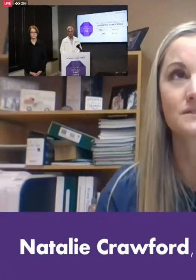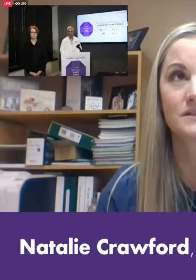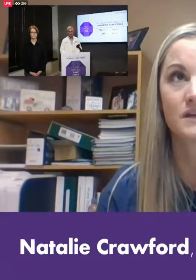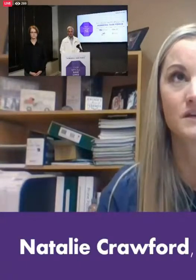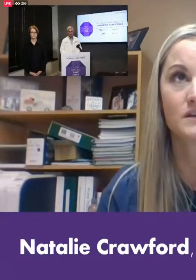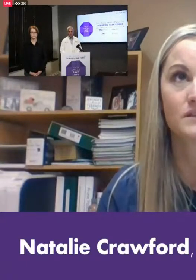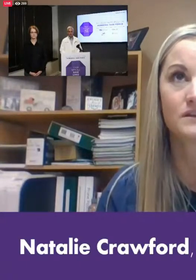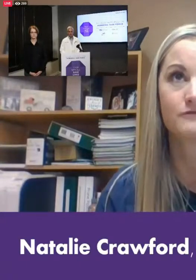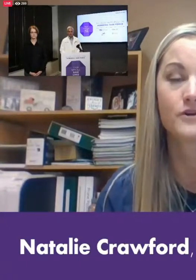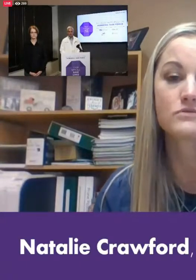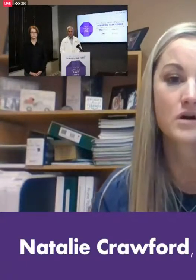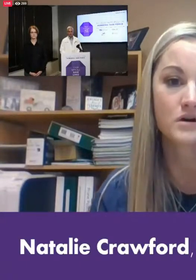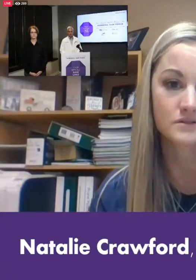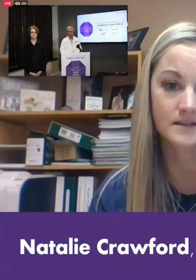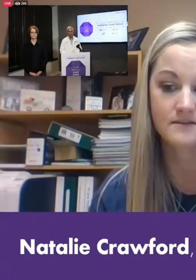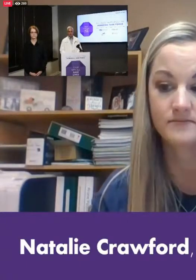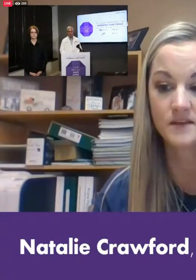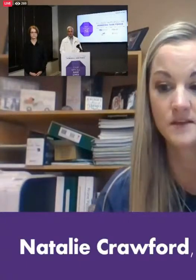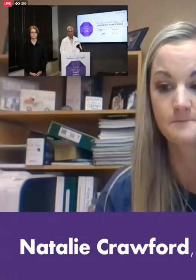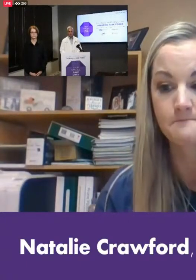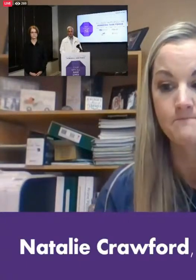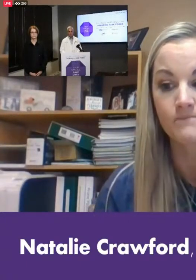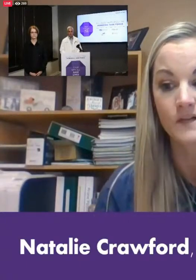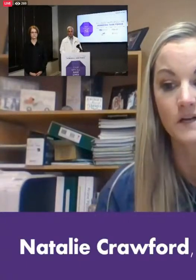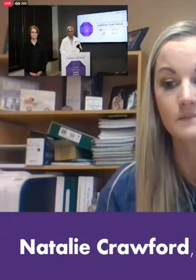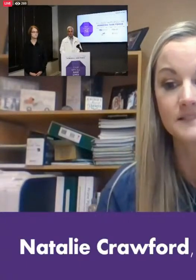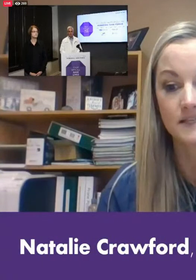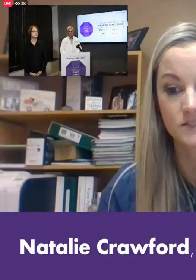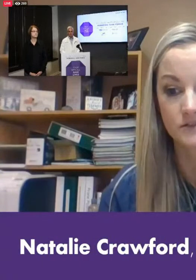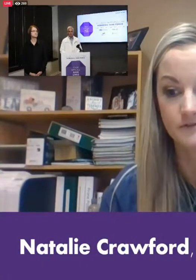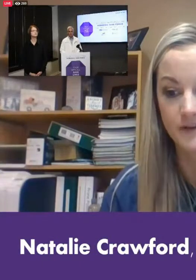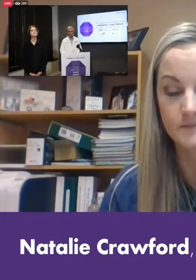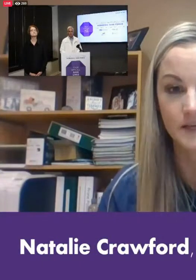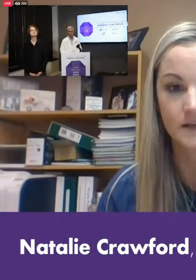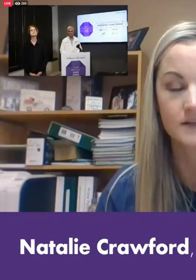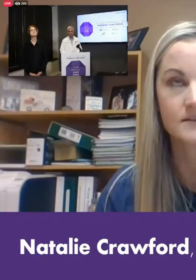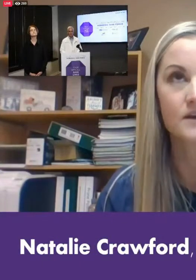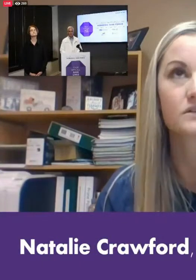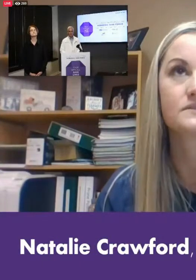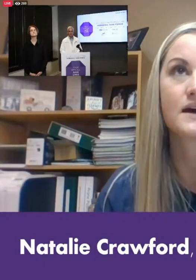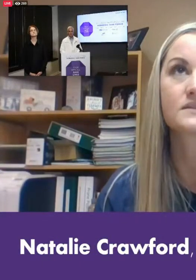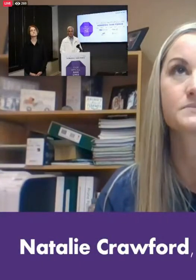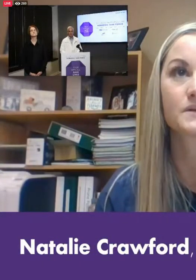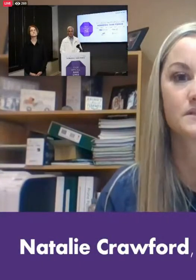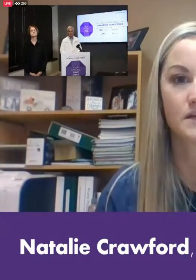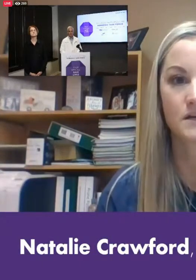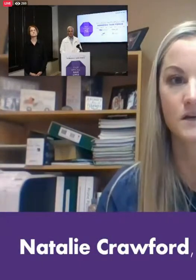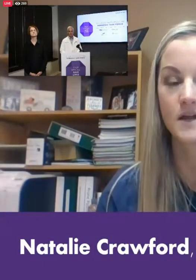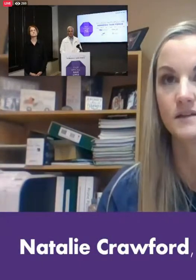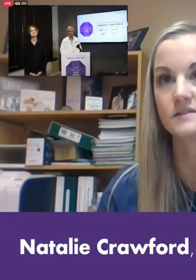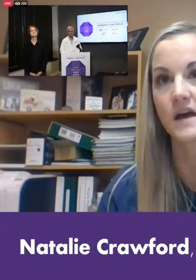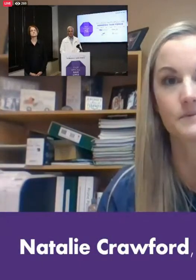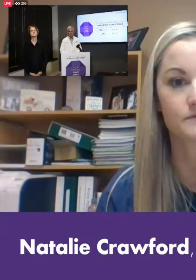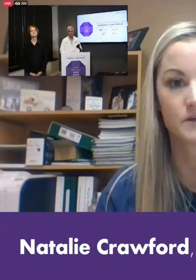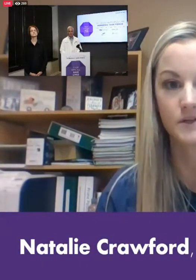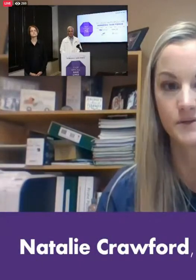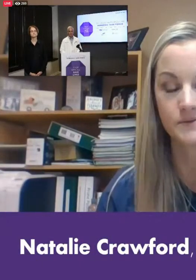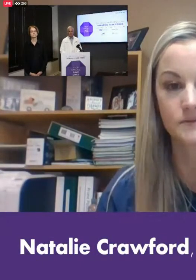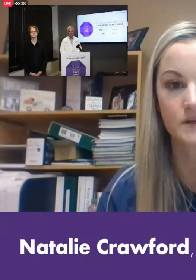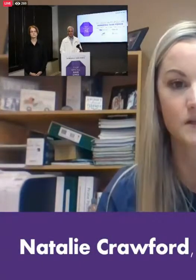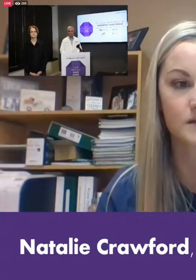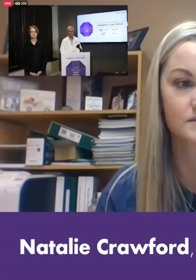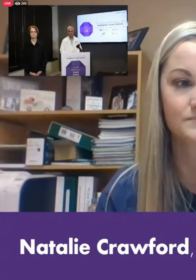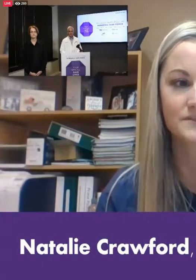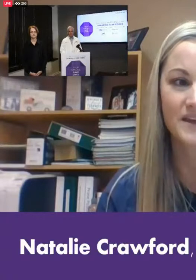And also just the phone calls and the updates to the family, because they are desperate to hear any type of